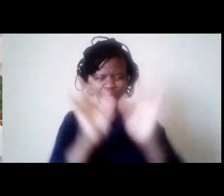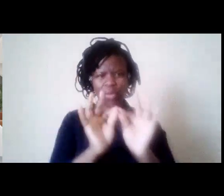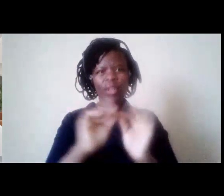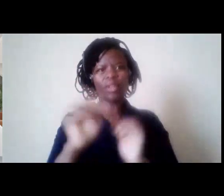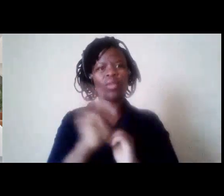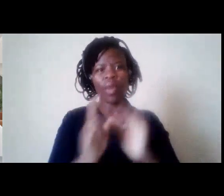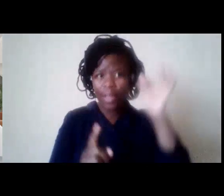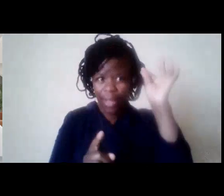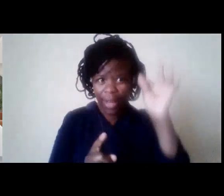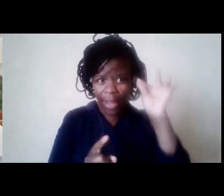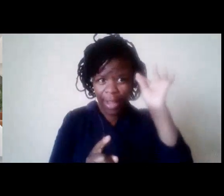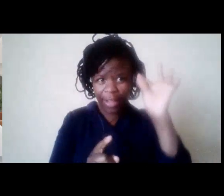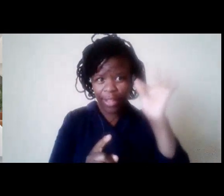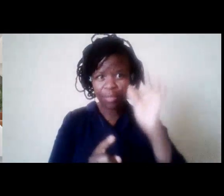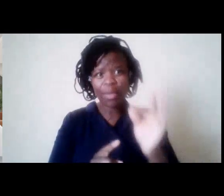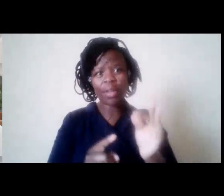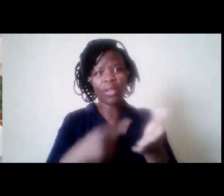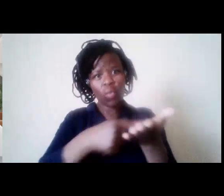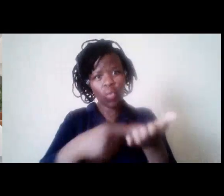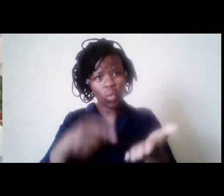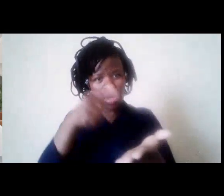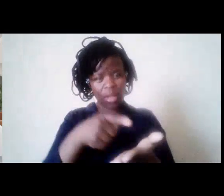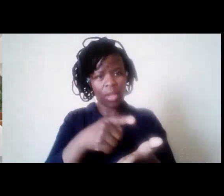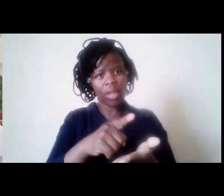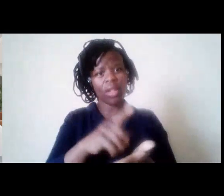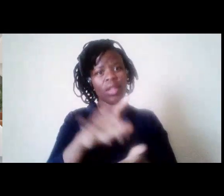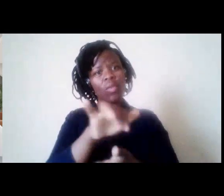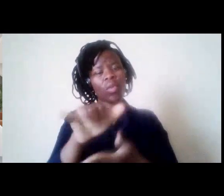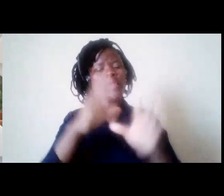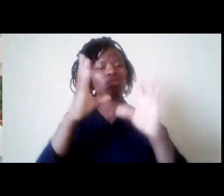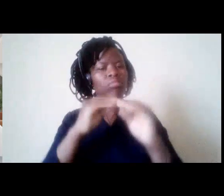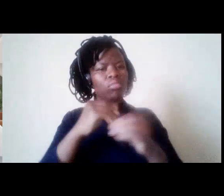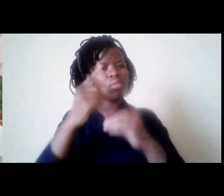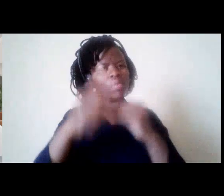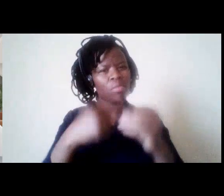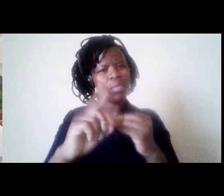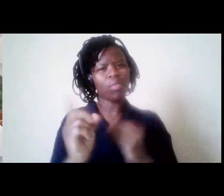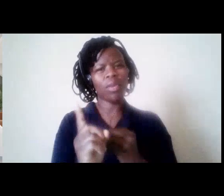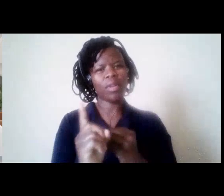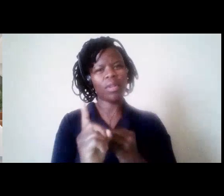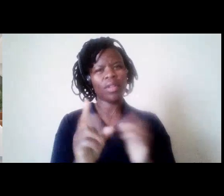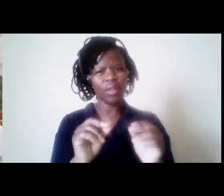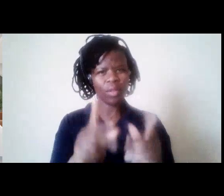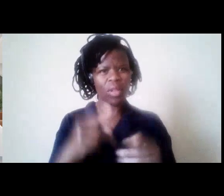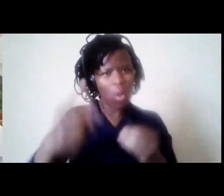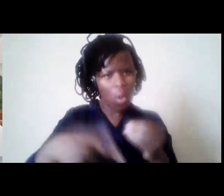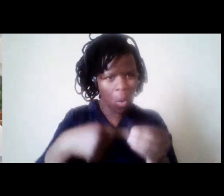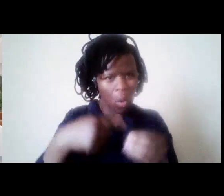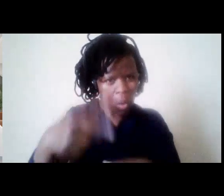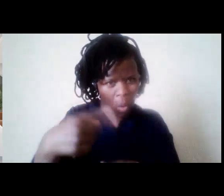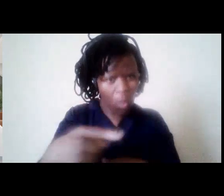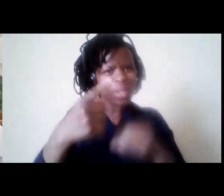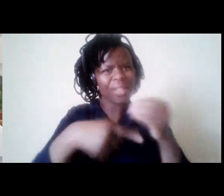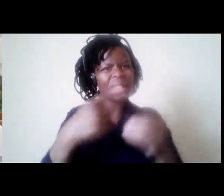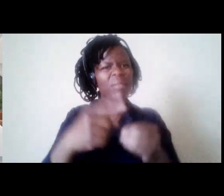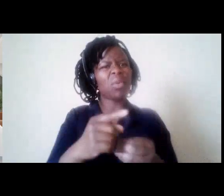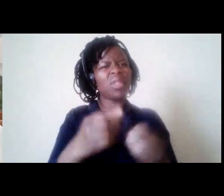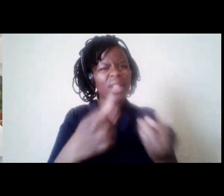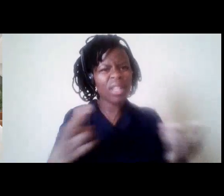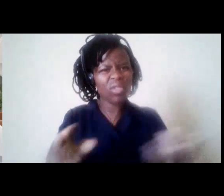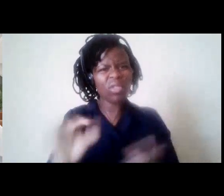week's engagement. I mean, when you talk about it's not always about the resources. You will hear stories from